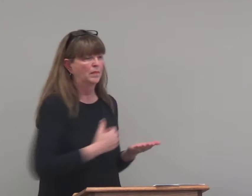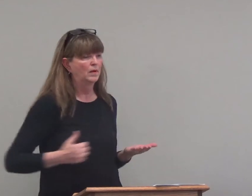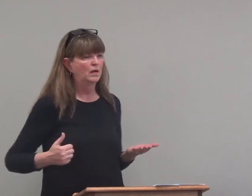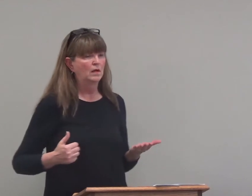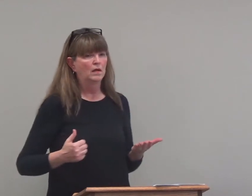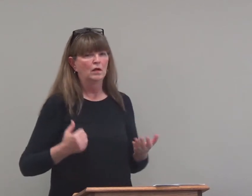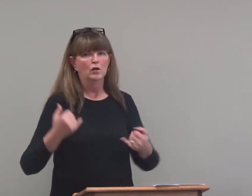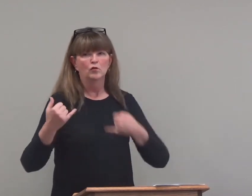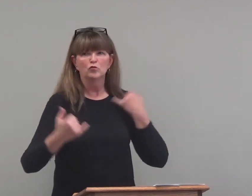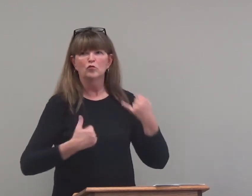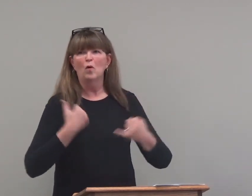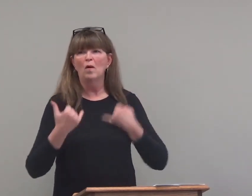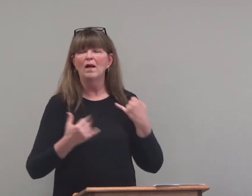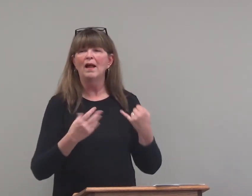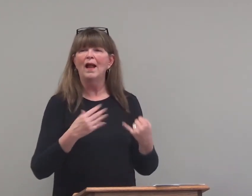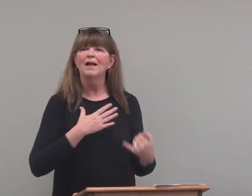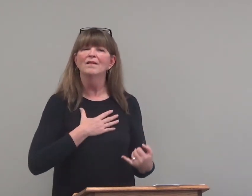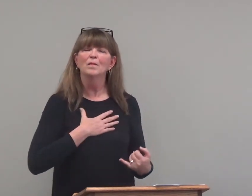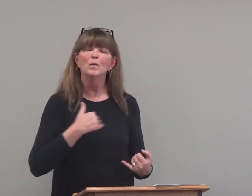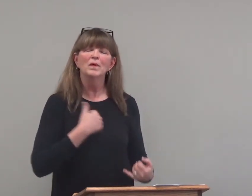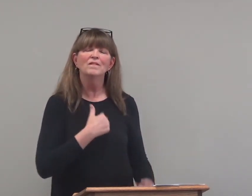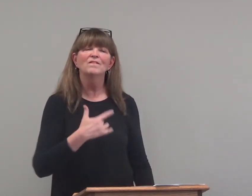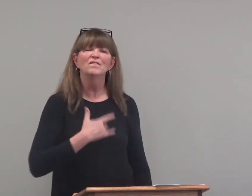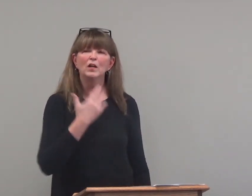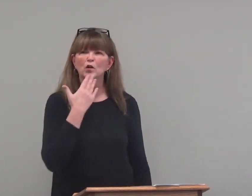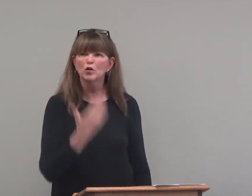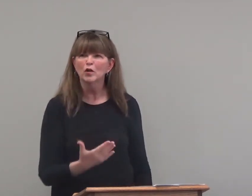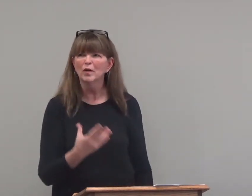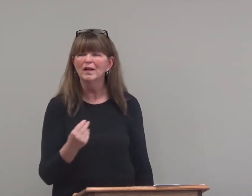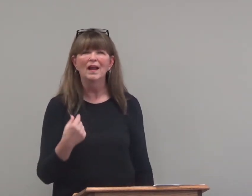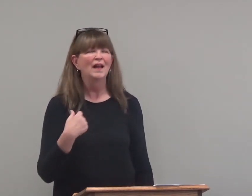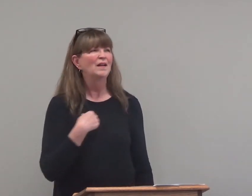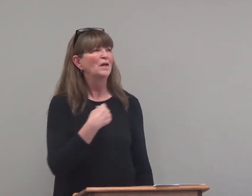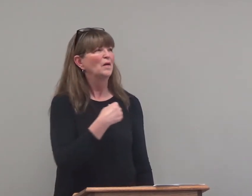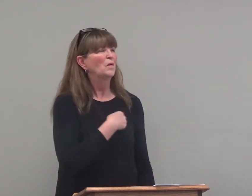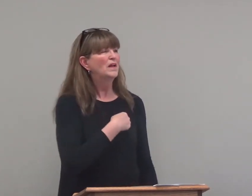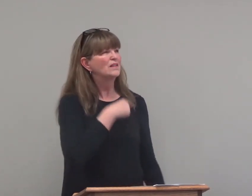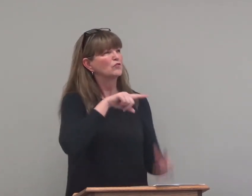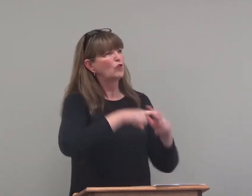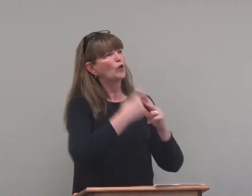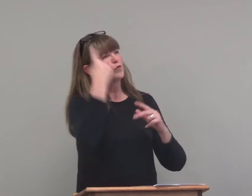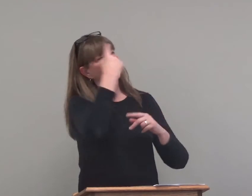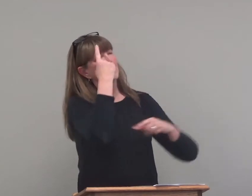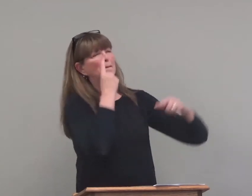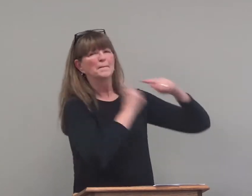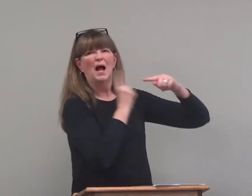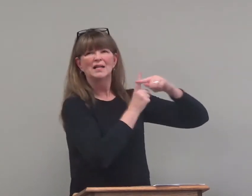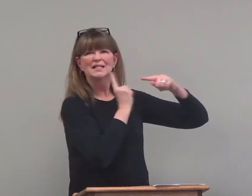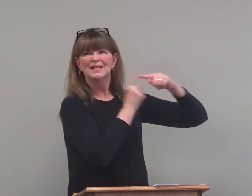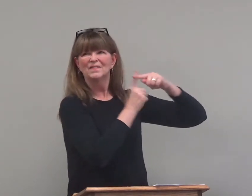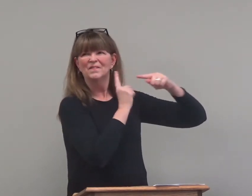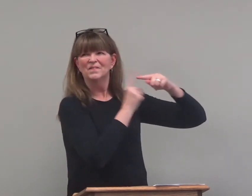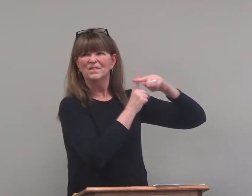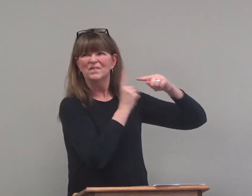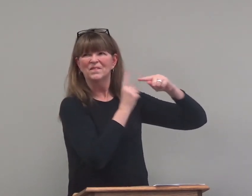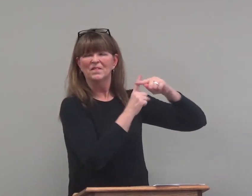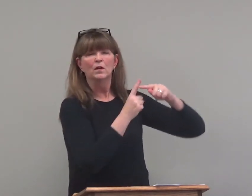And when we do that, we automatically reap joy. And we feel good, and we start to think in a positive